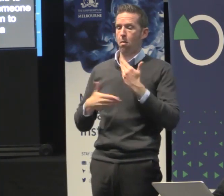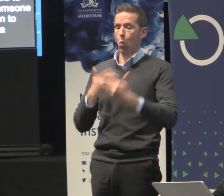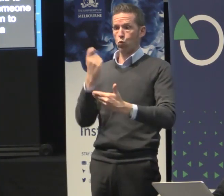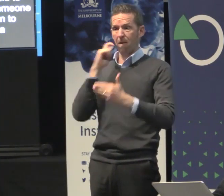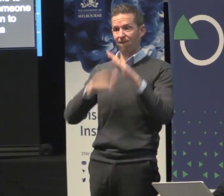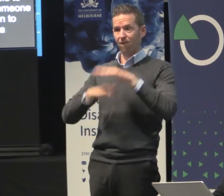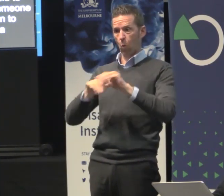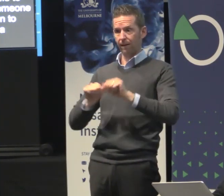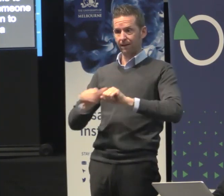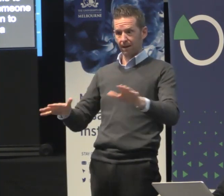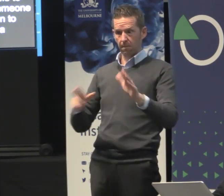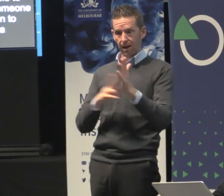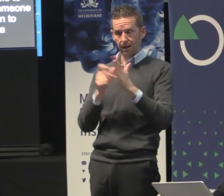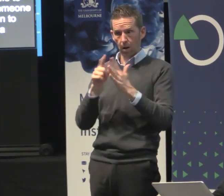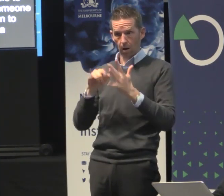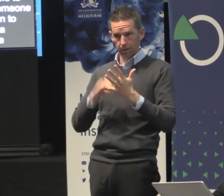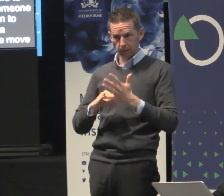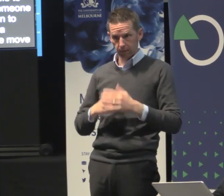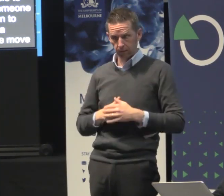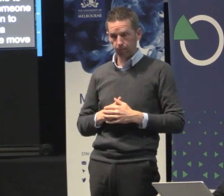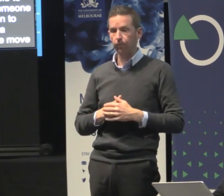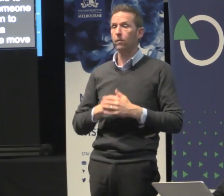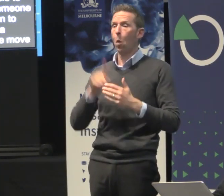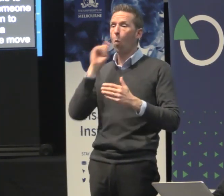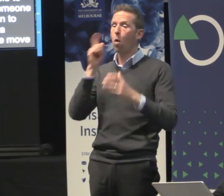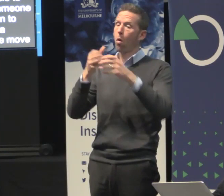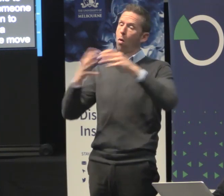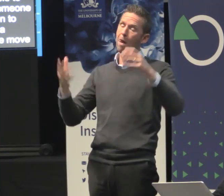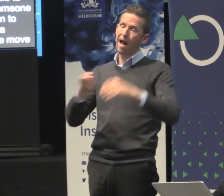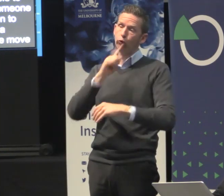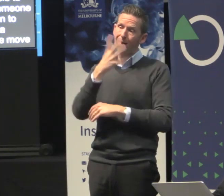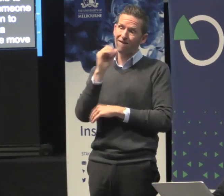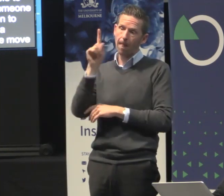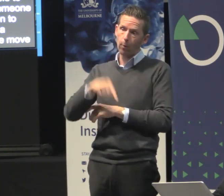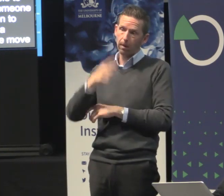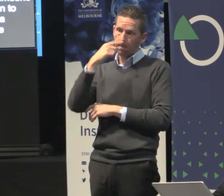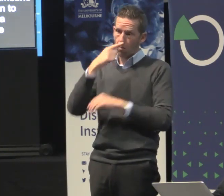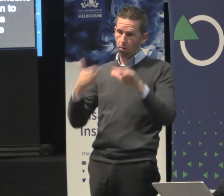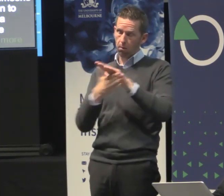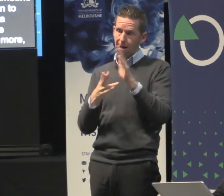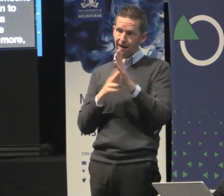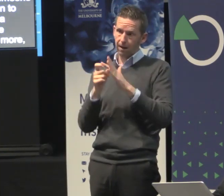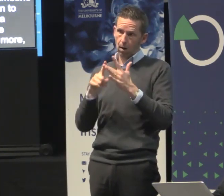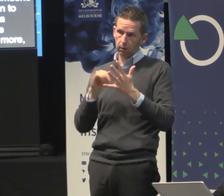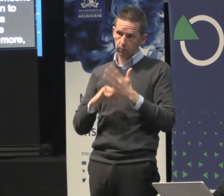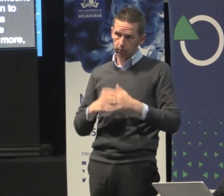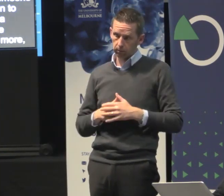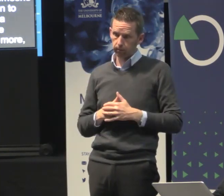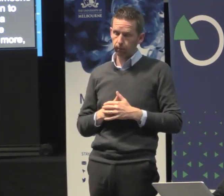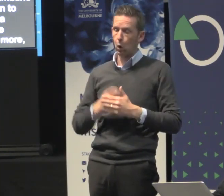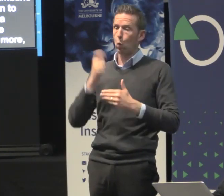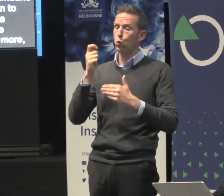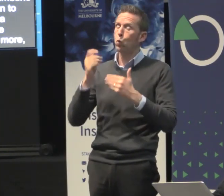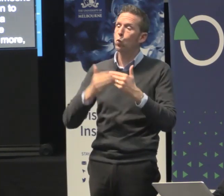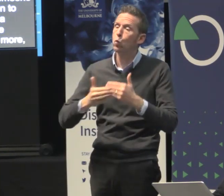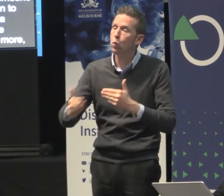screen. So we're now at 150,000 people in the NDIS. Soon, there's going